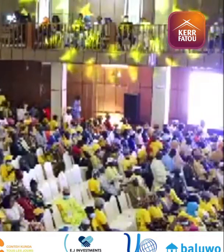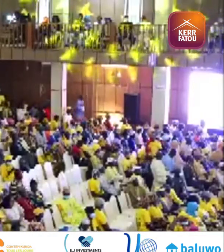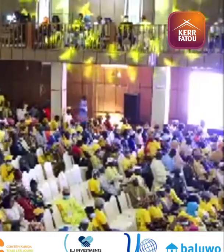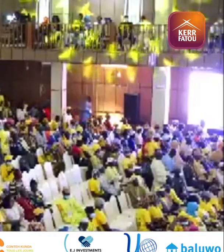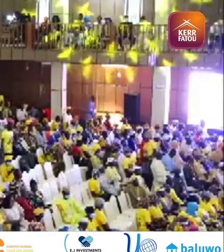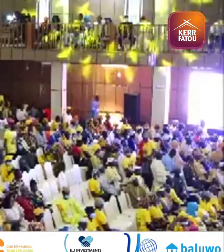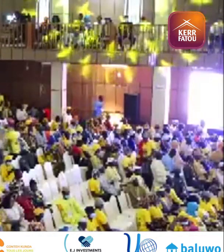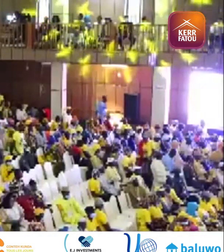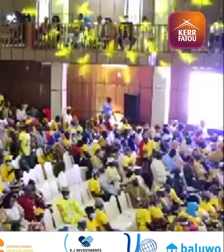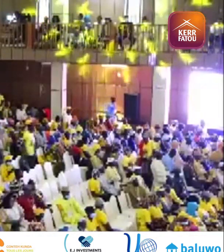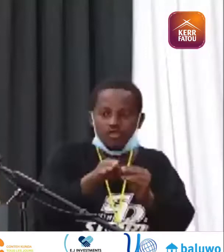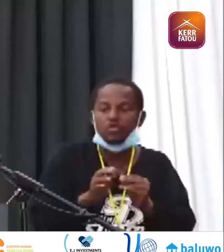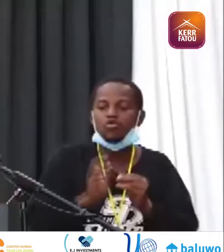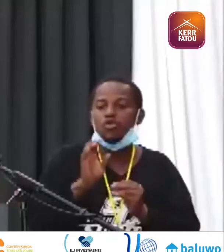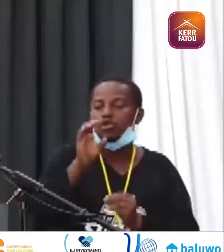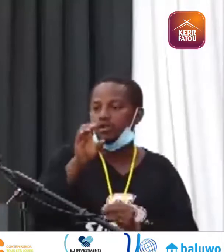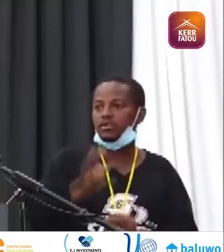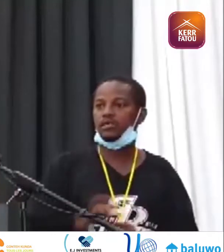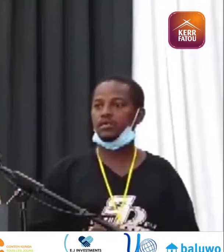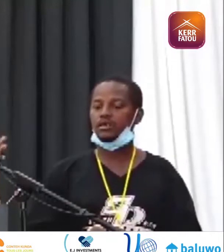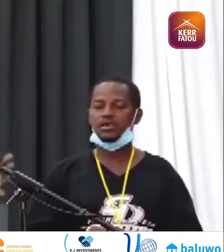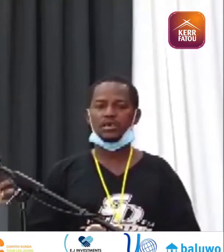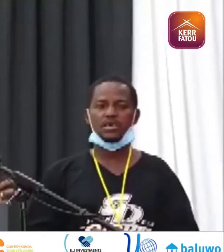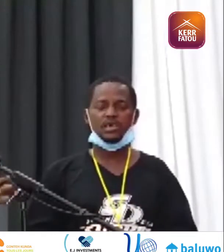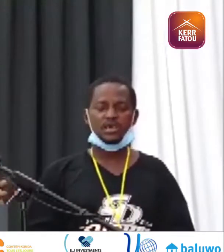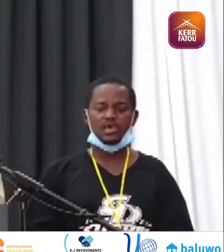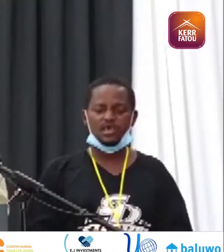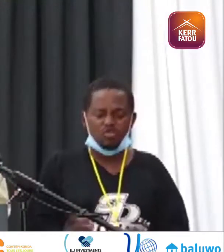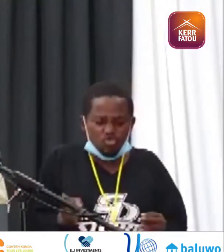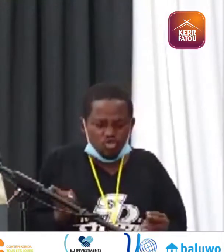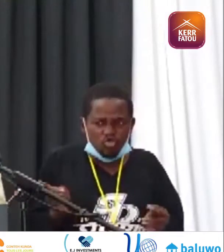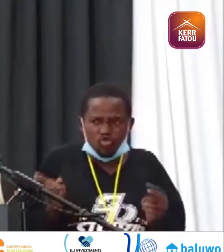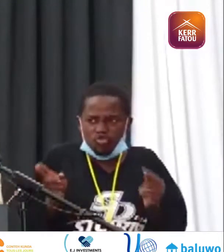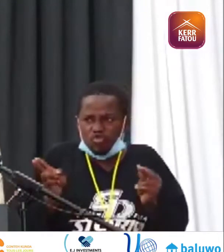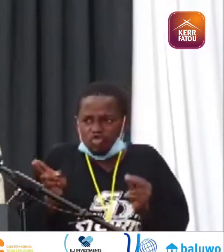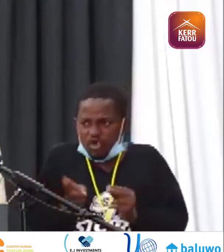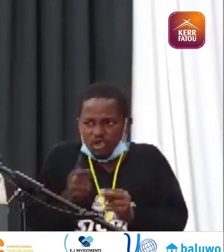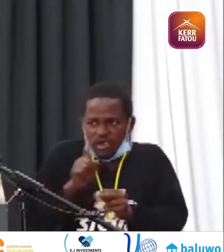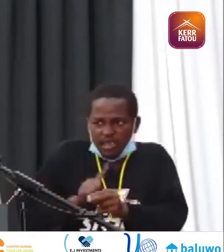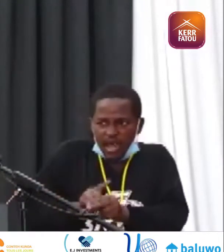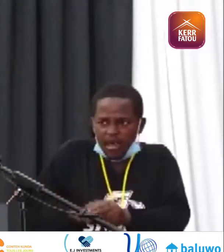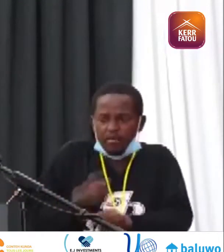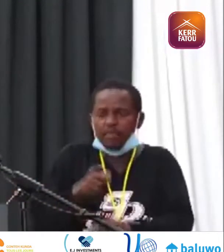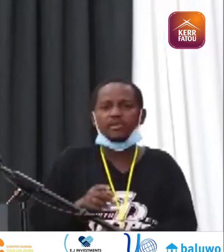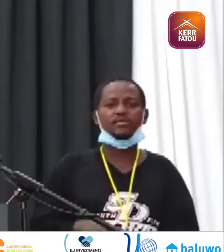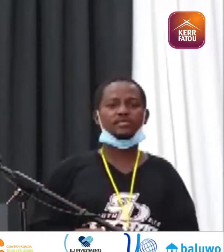move this country in such a short period that they have served,